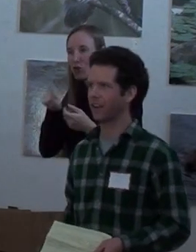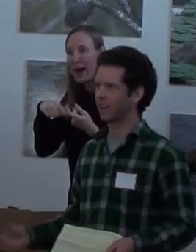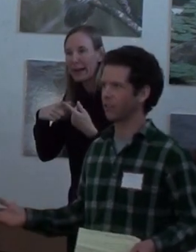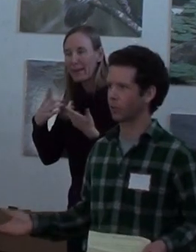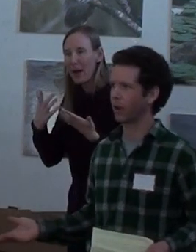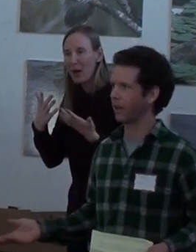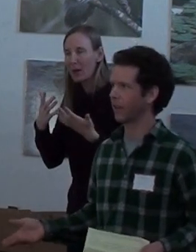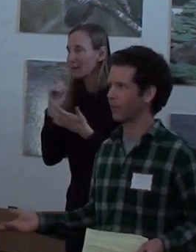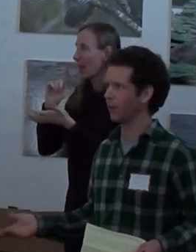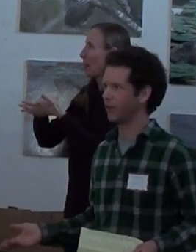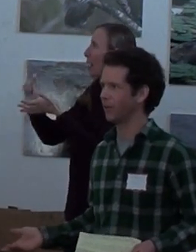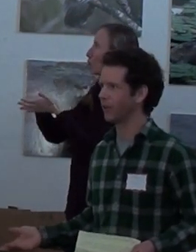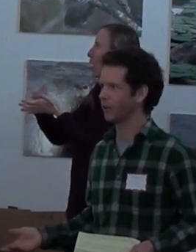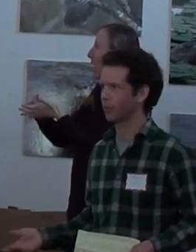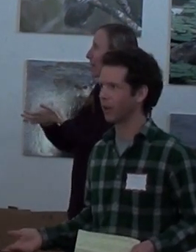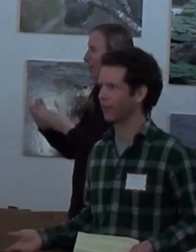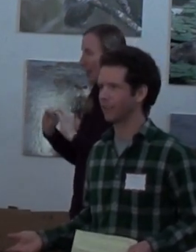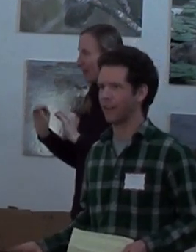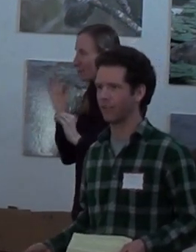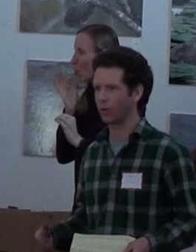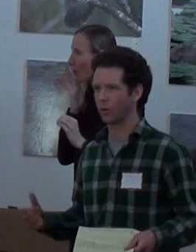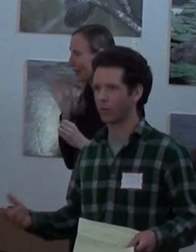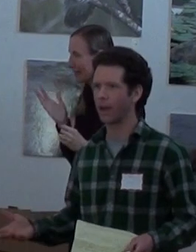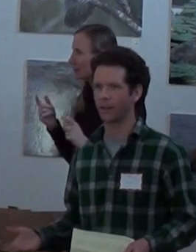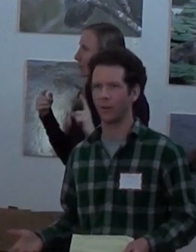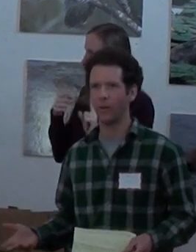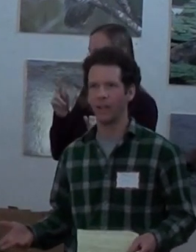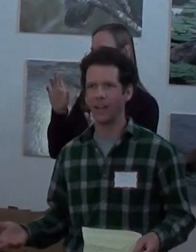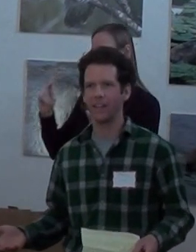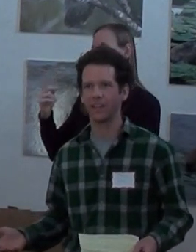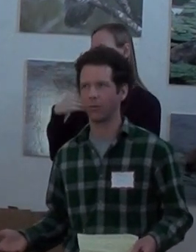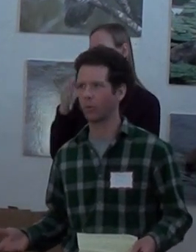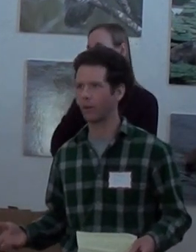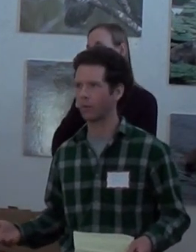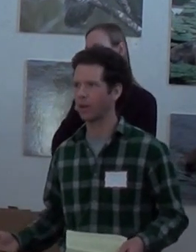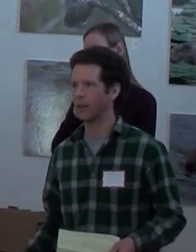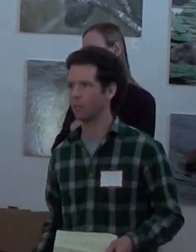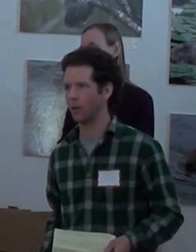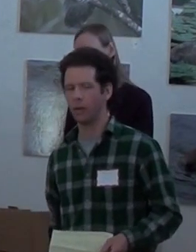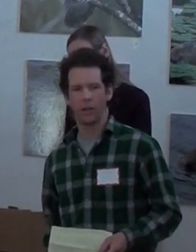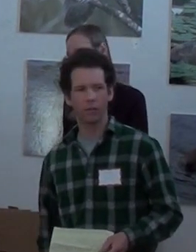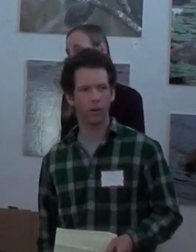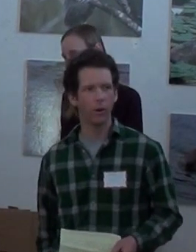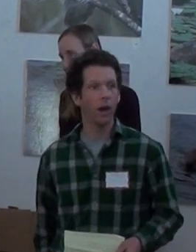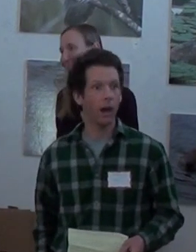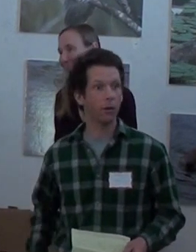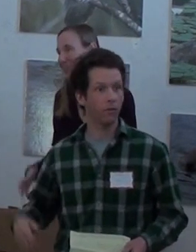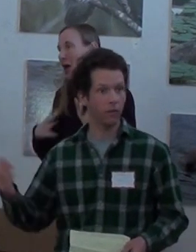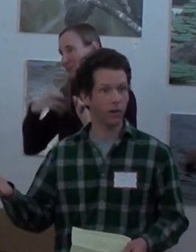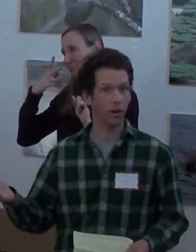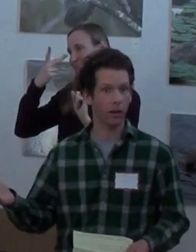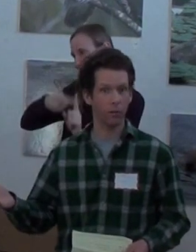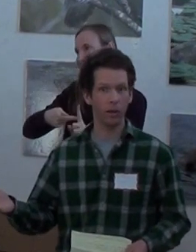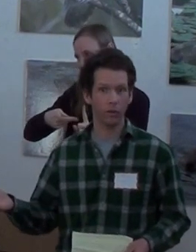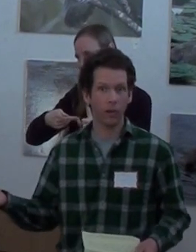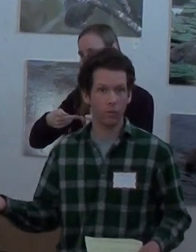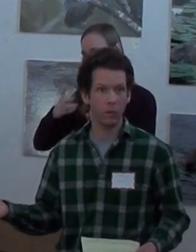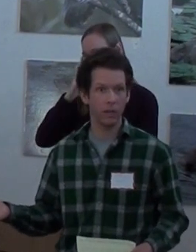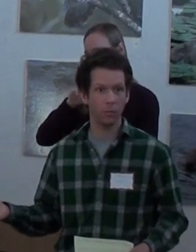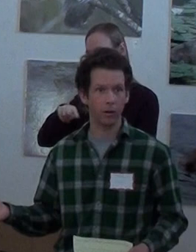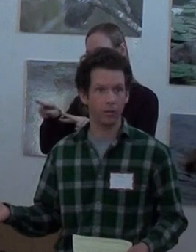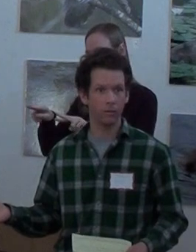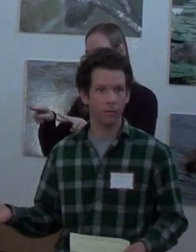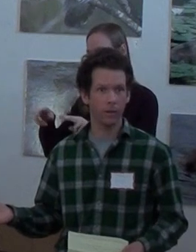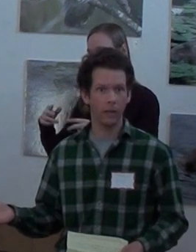It's kind of like they just write and that's all they do. They're just writers. They have no real practical anything with what they're writing about. So I went to visit Kirk and I realized this